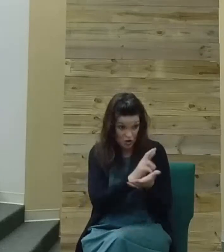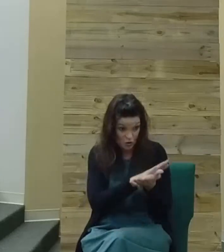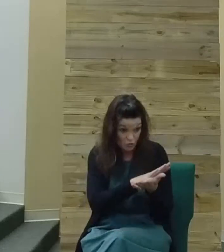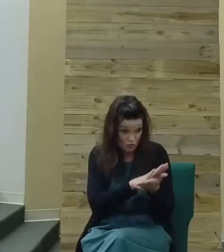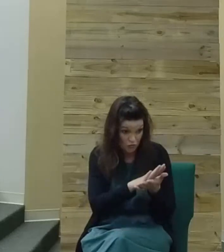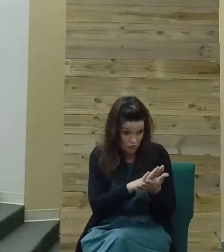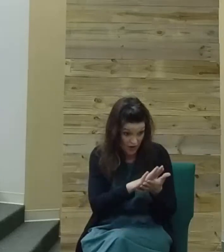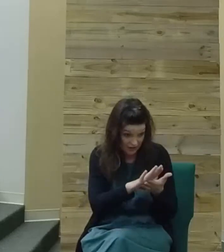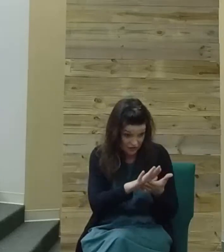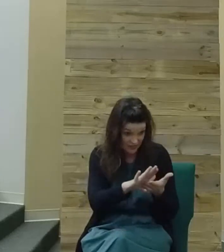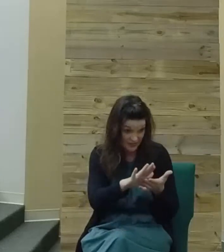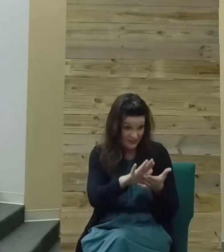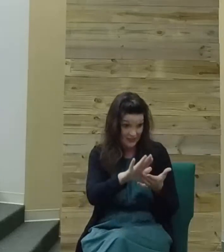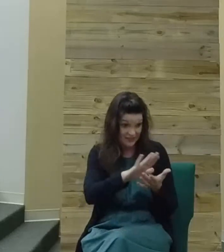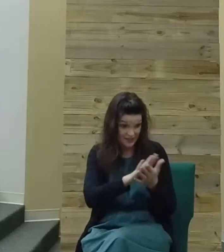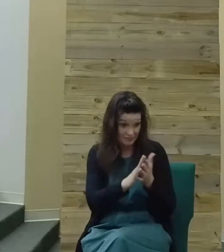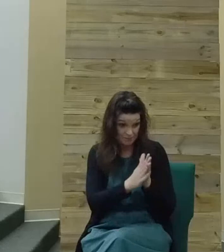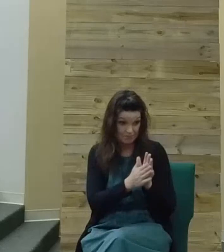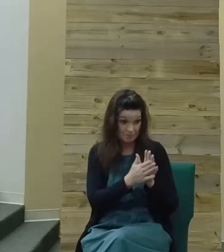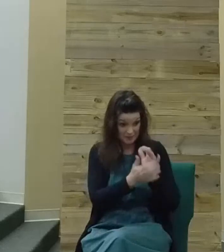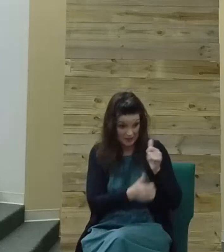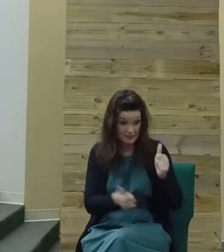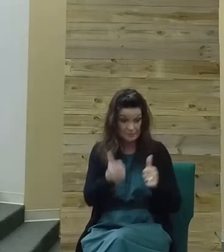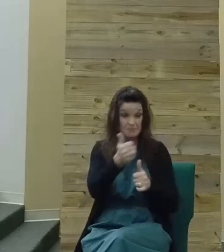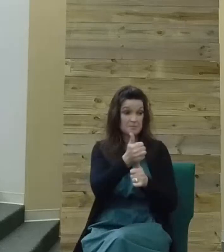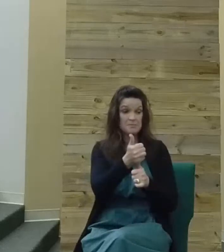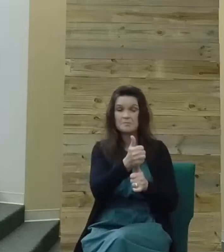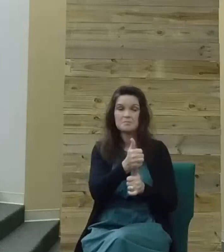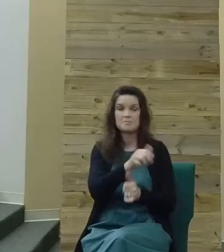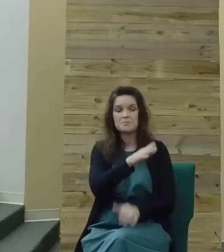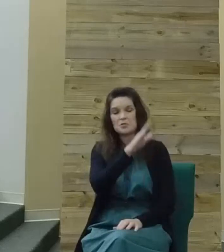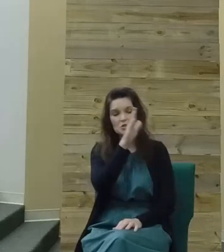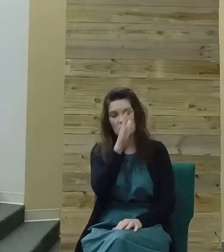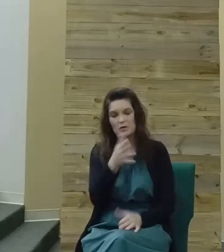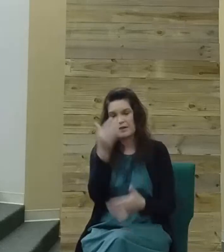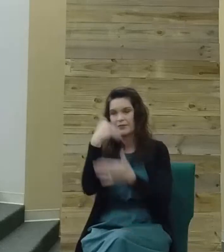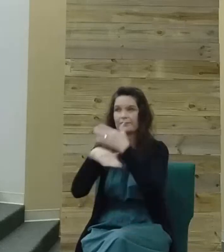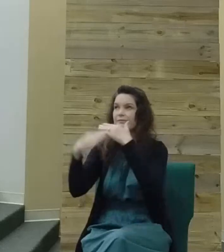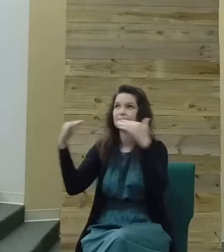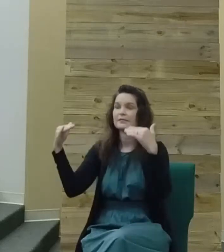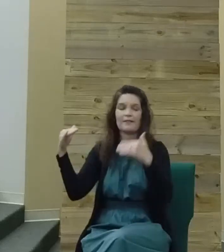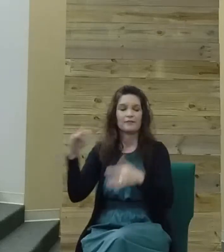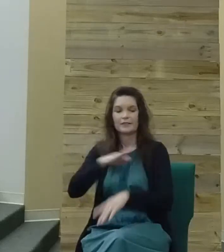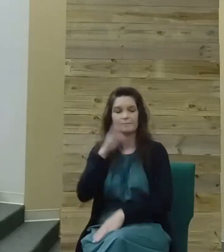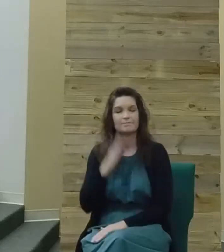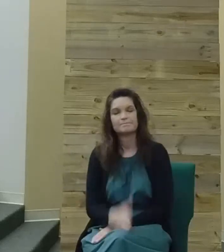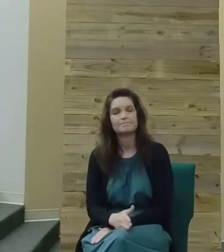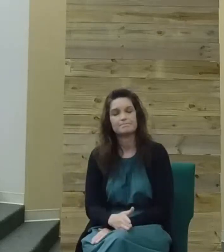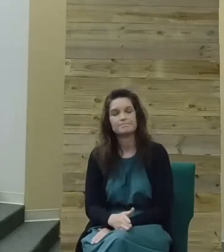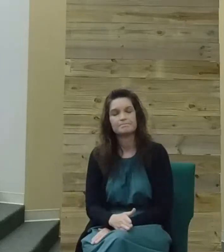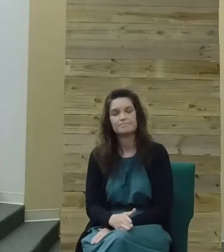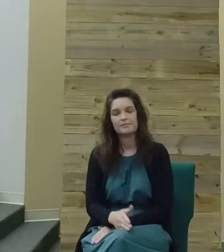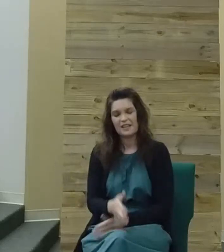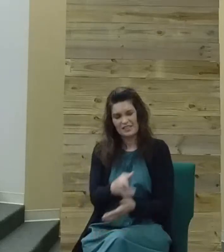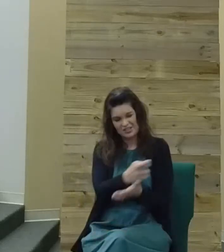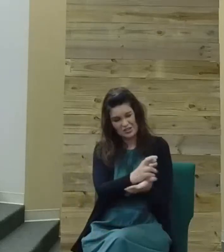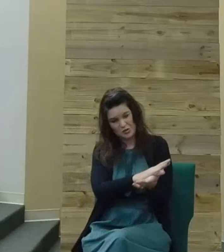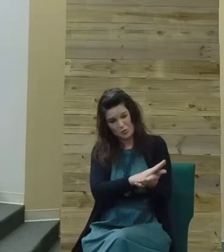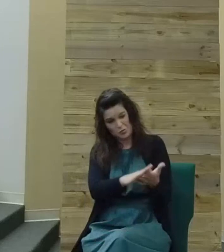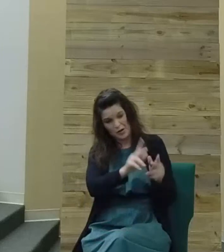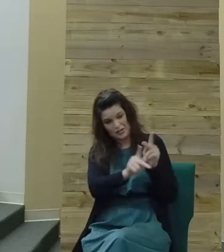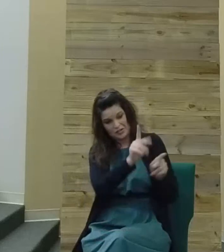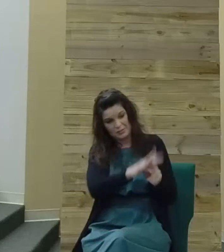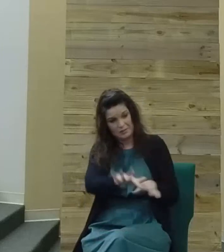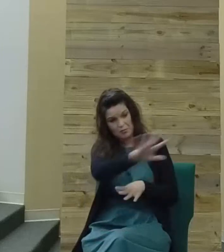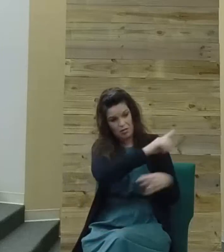righteousness surpasses that of the scribes and Pharisees, you will never get into heaven. These are the most righteous